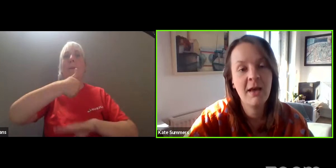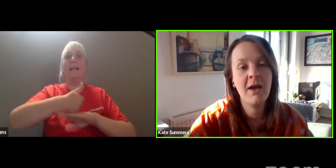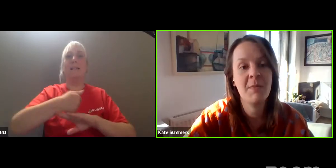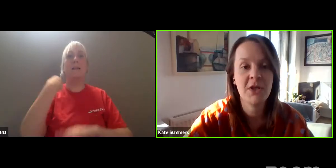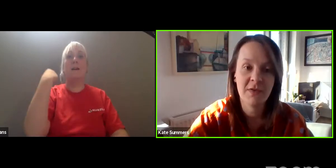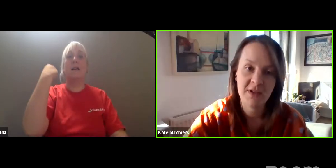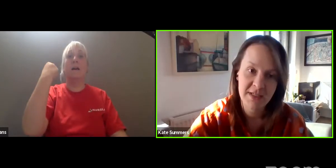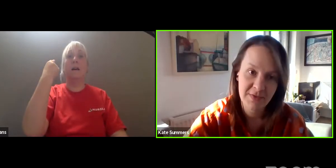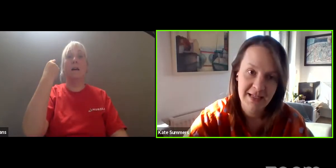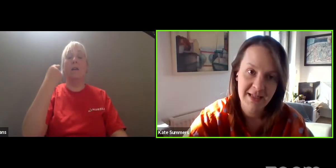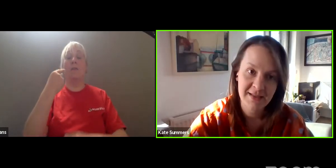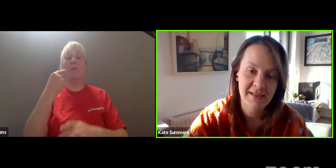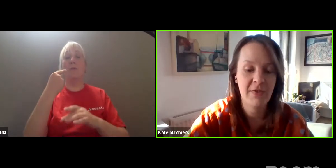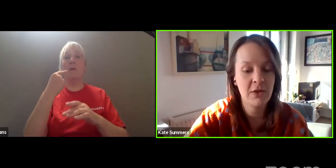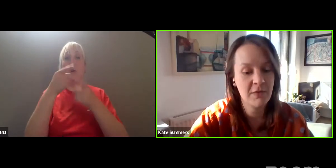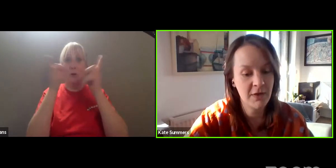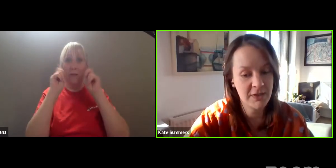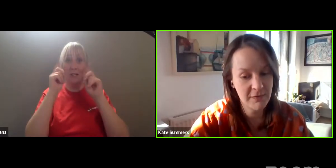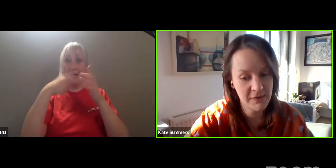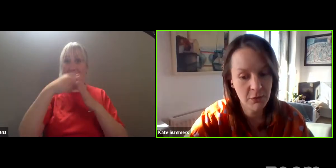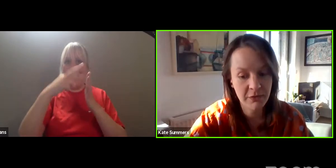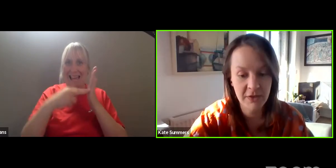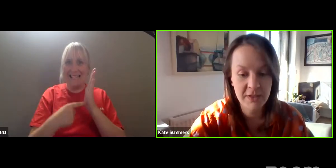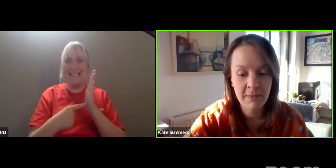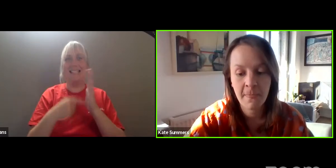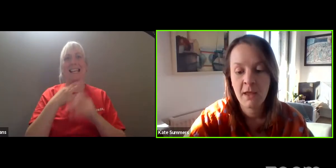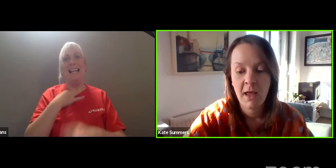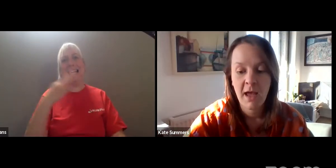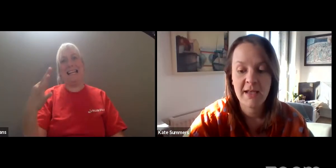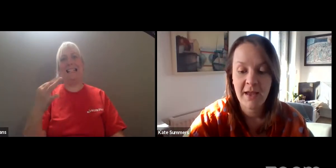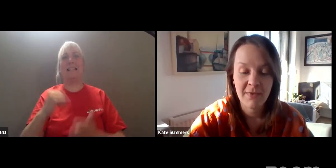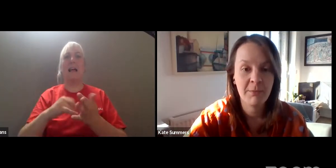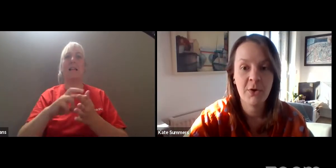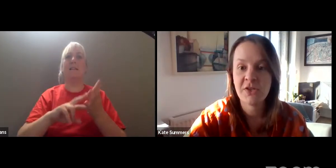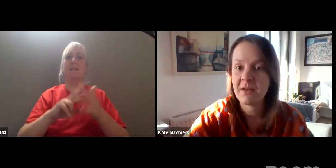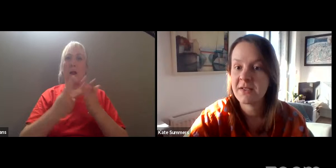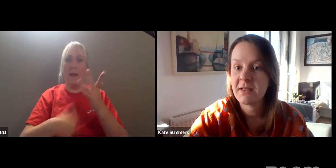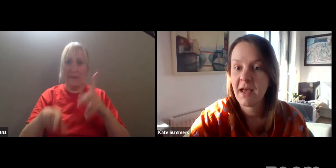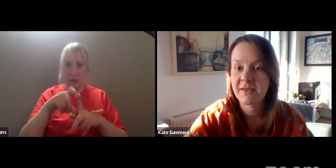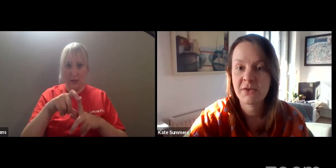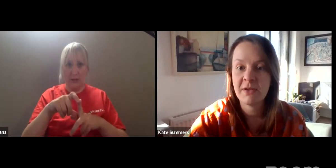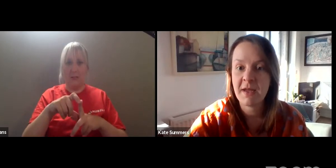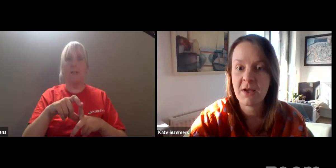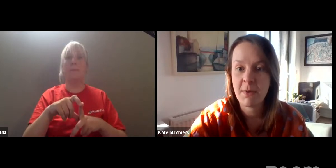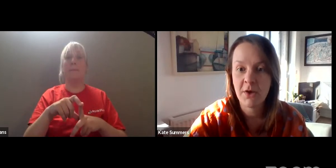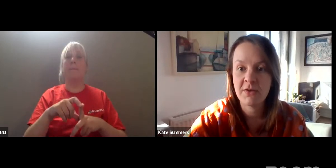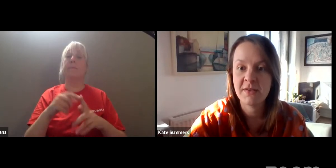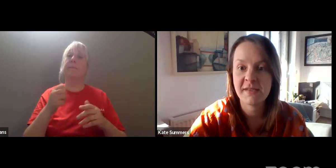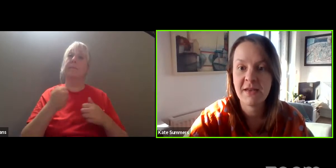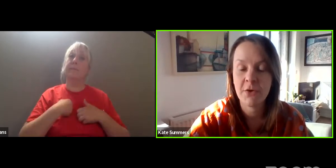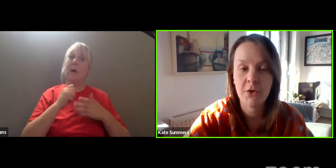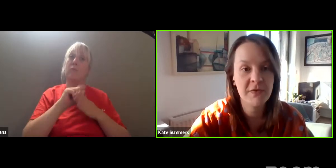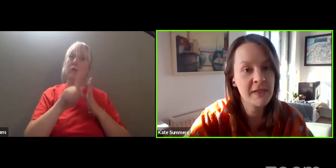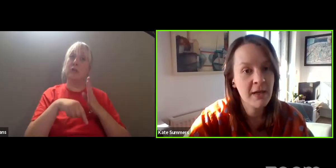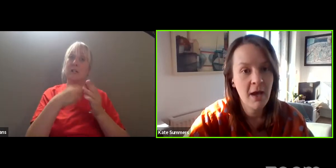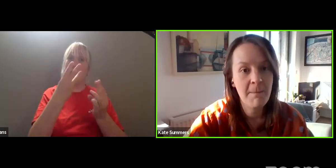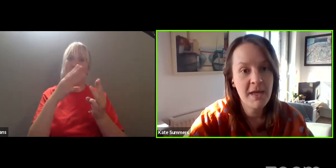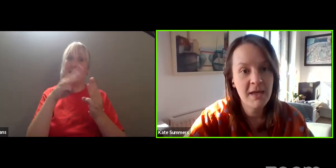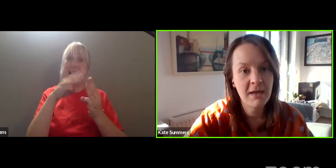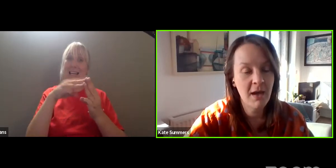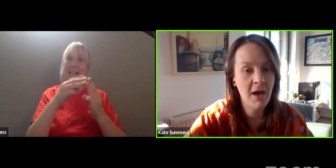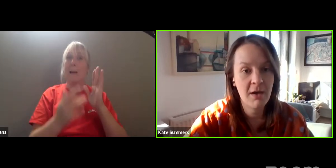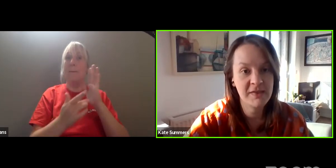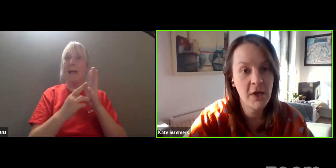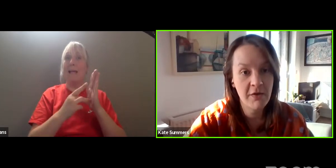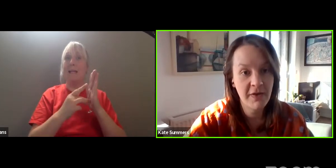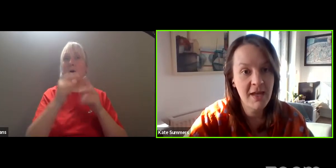Kent, the University of Leeds, and the University of Salford. And yeah, the project has 3 main components. It involves a